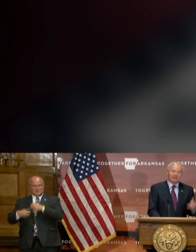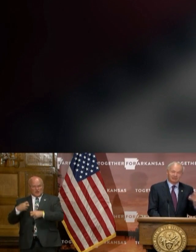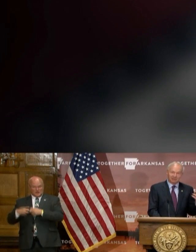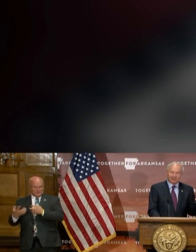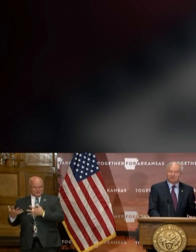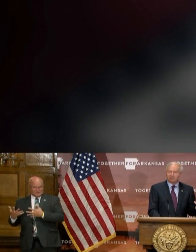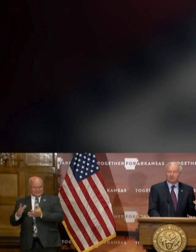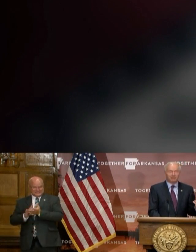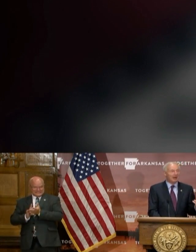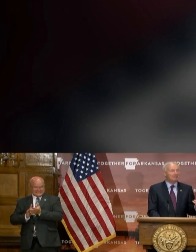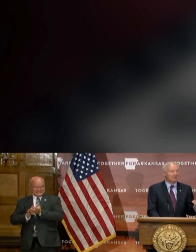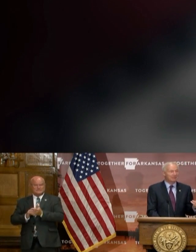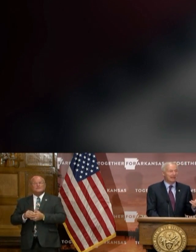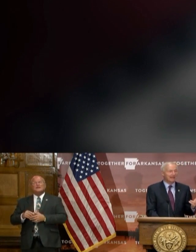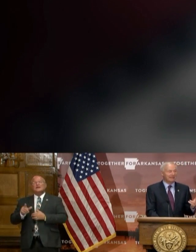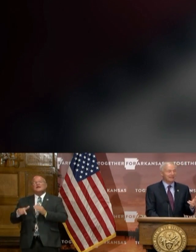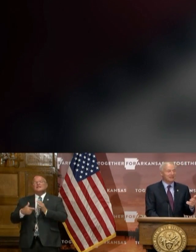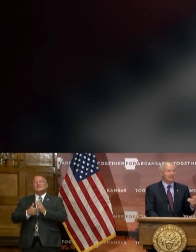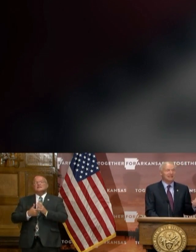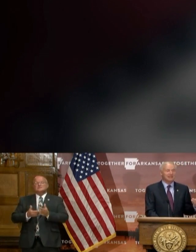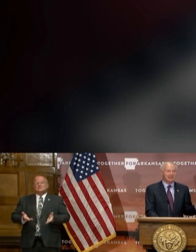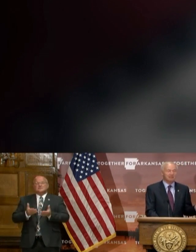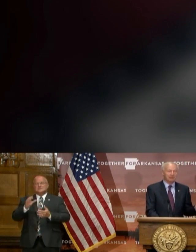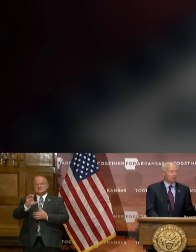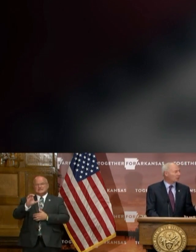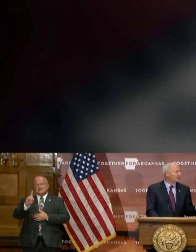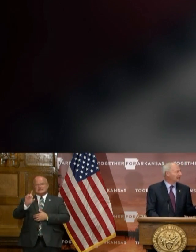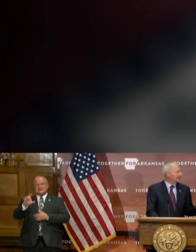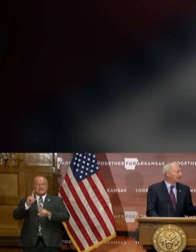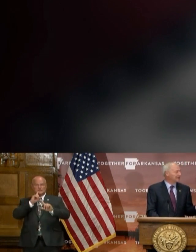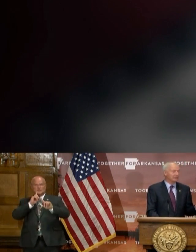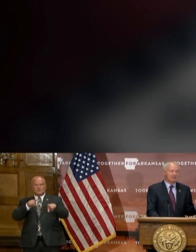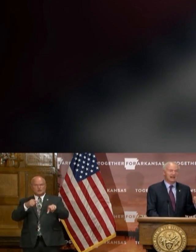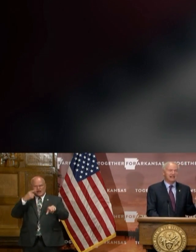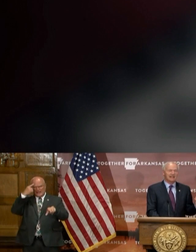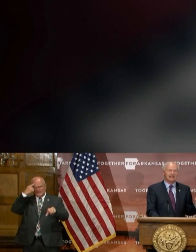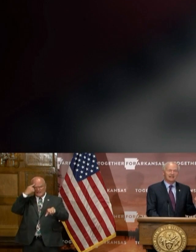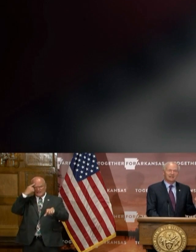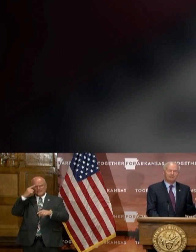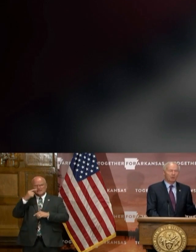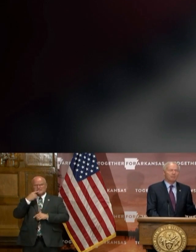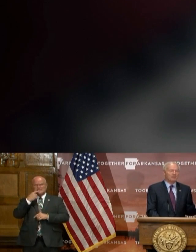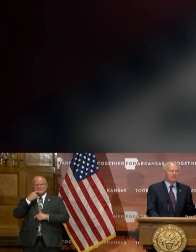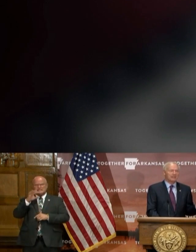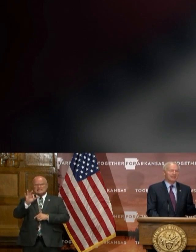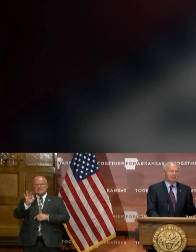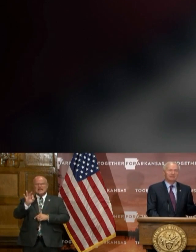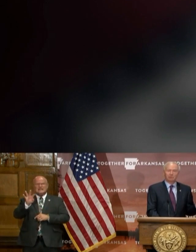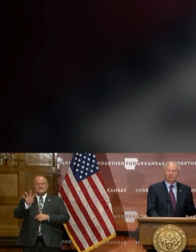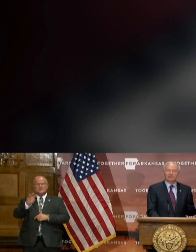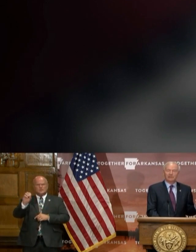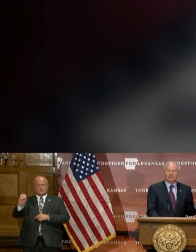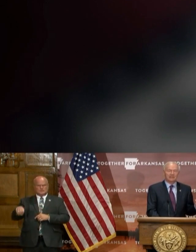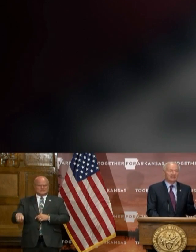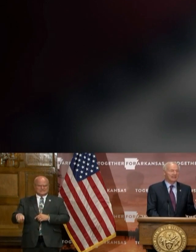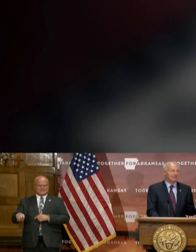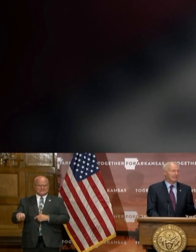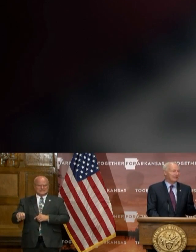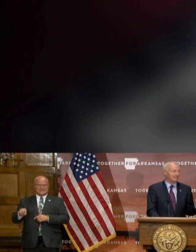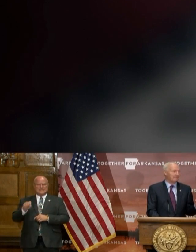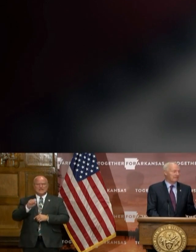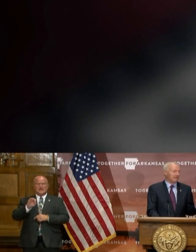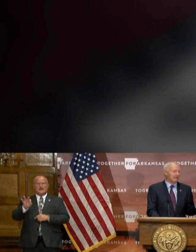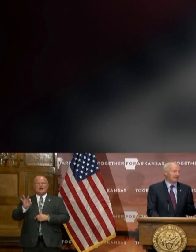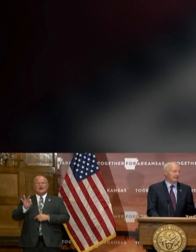And this was prompted by the CDC report that I believe it was 94%, I believe it was,